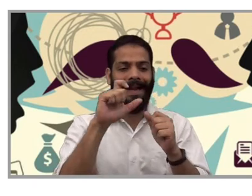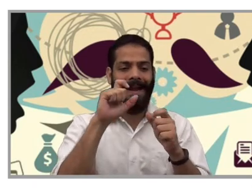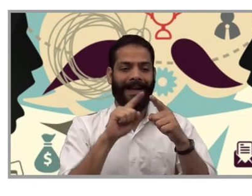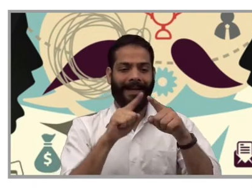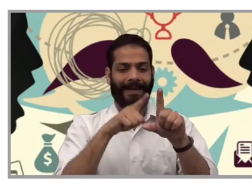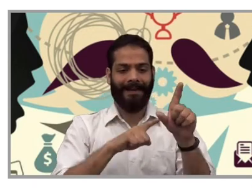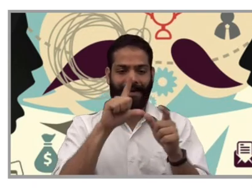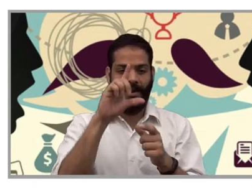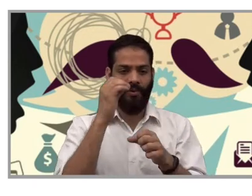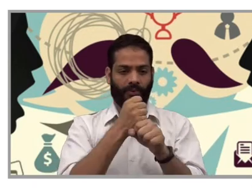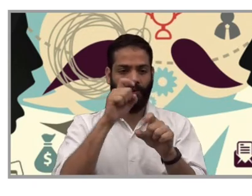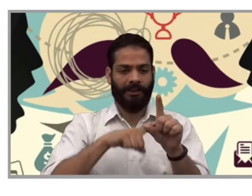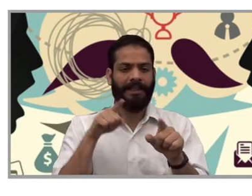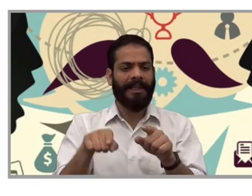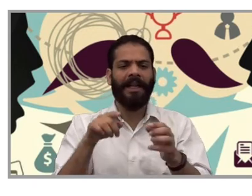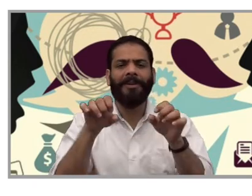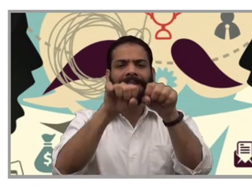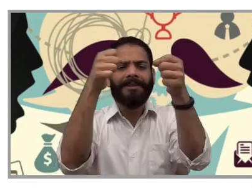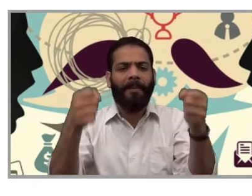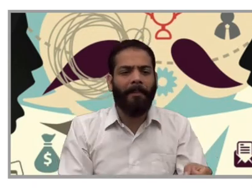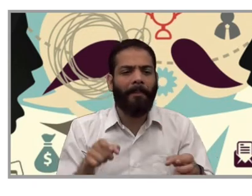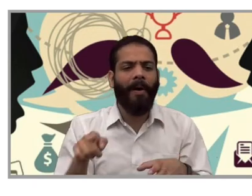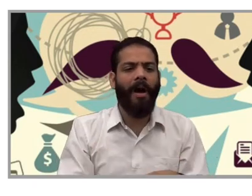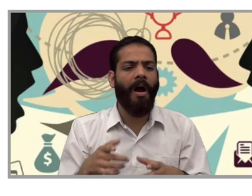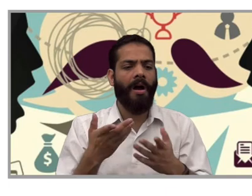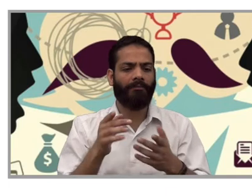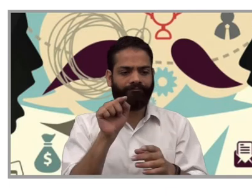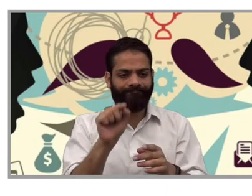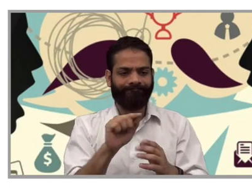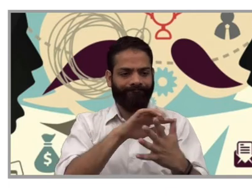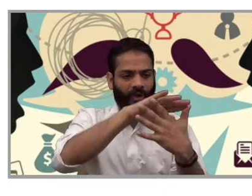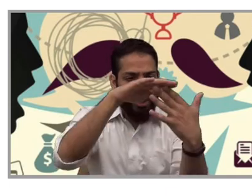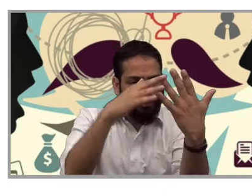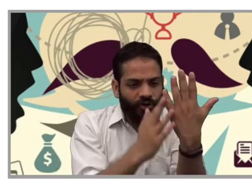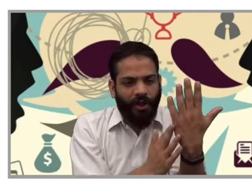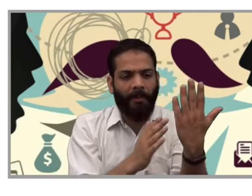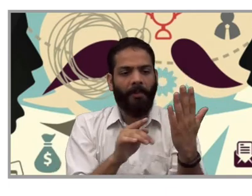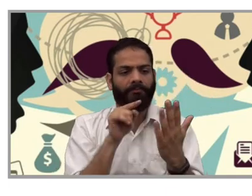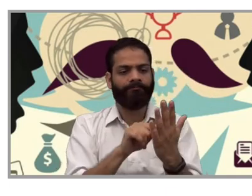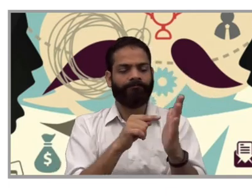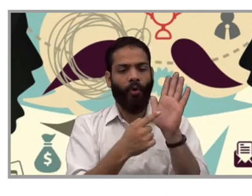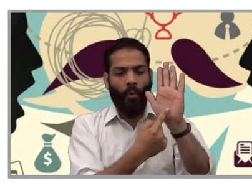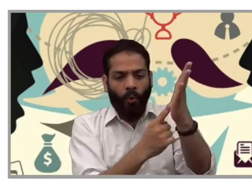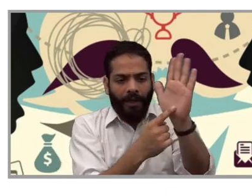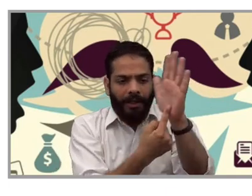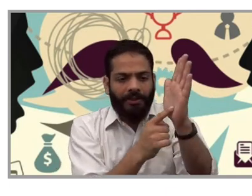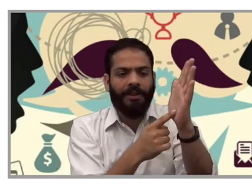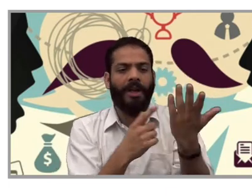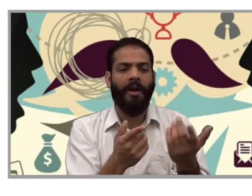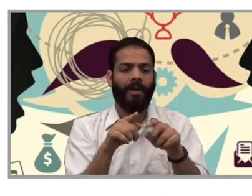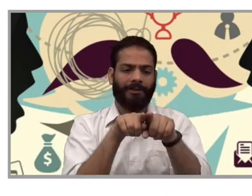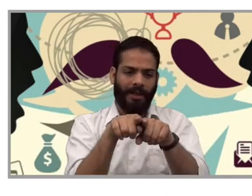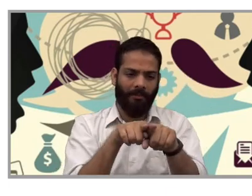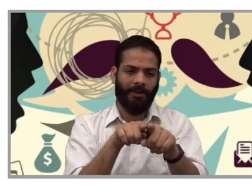Fingerspelling is also known as manual alphabet and dactylology.